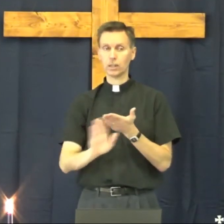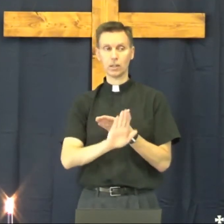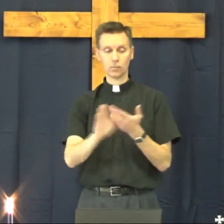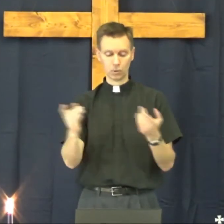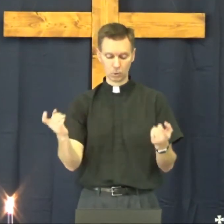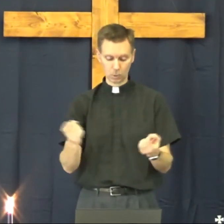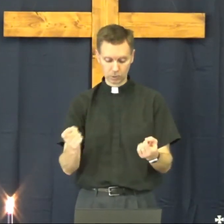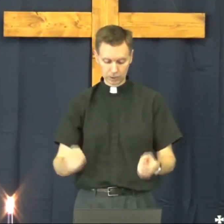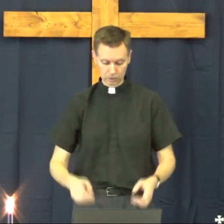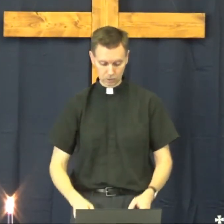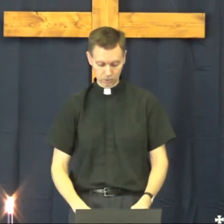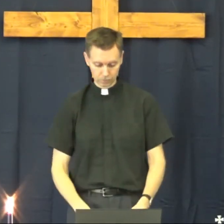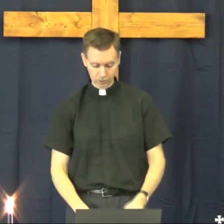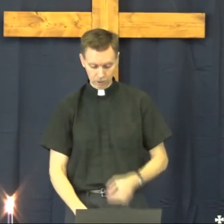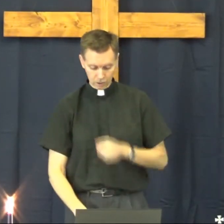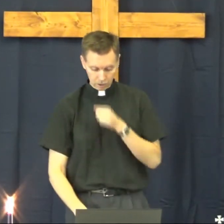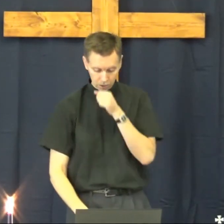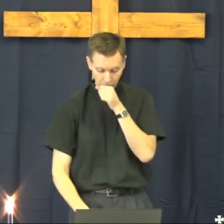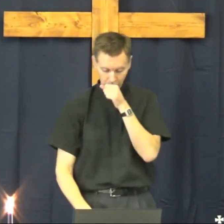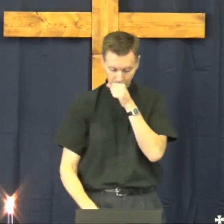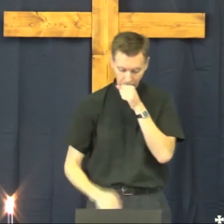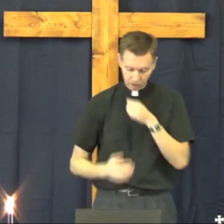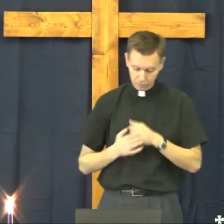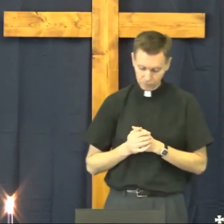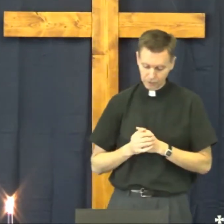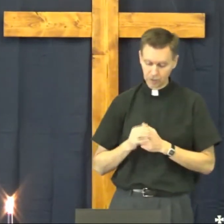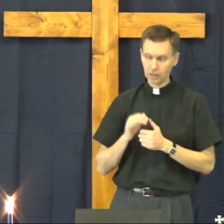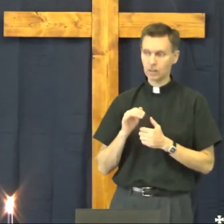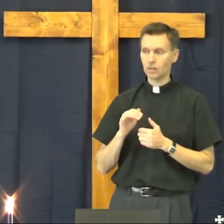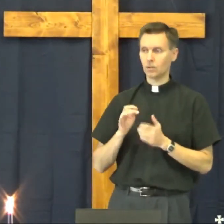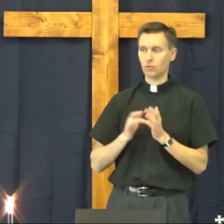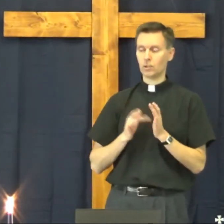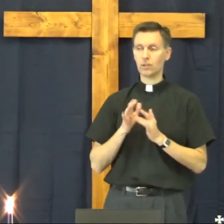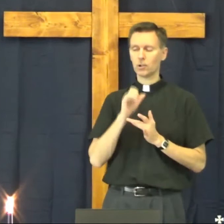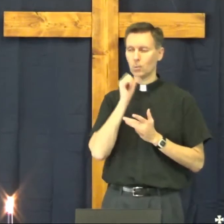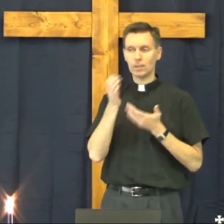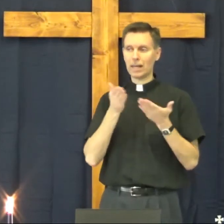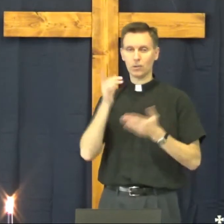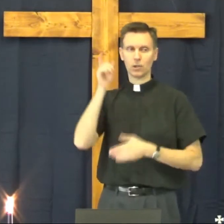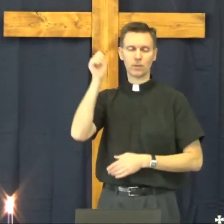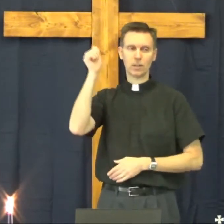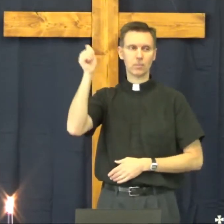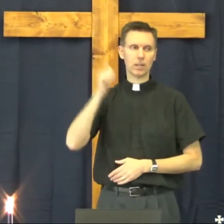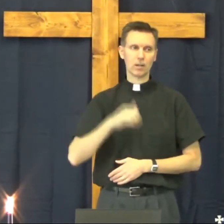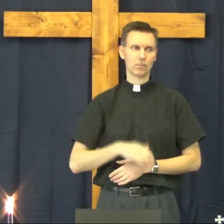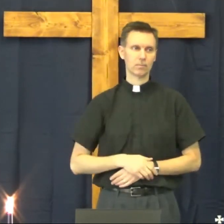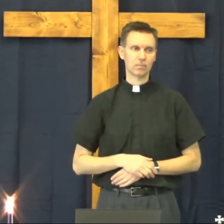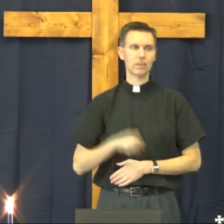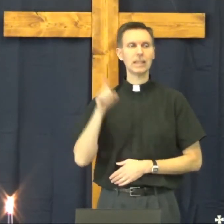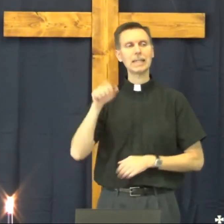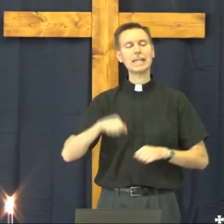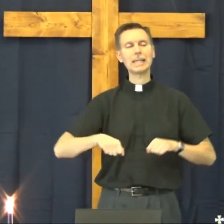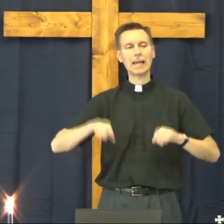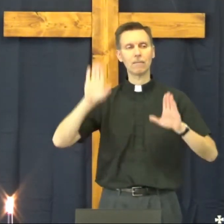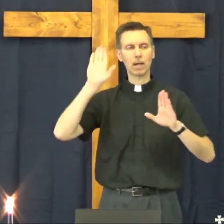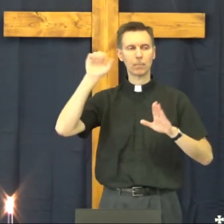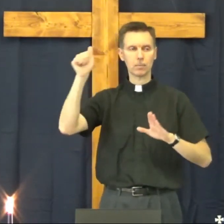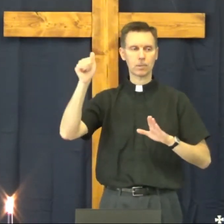forgive your sins. Jesus was not serving himself. gave up himself.